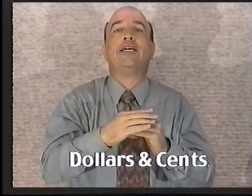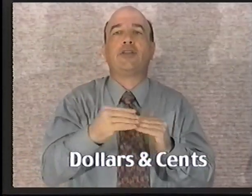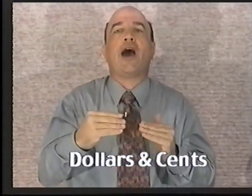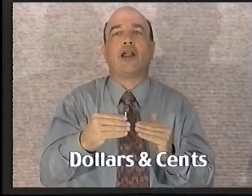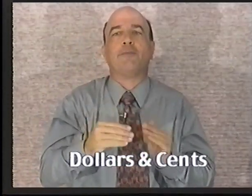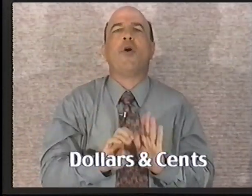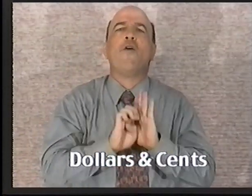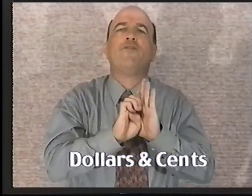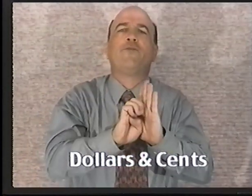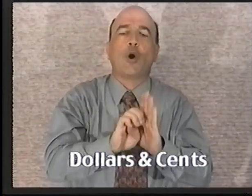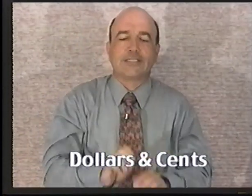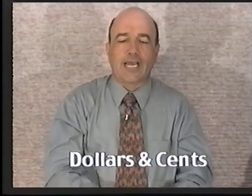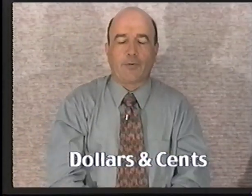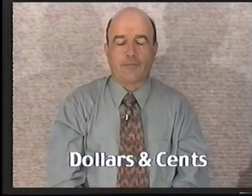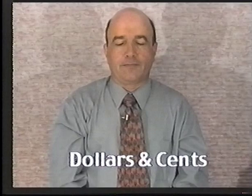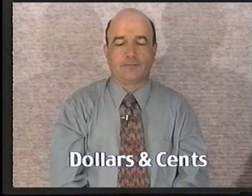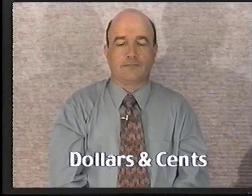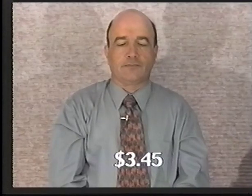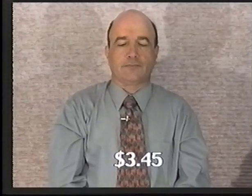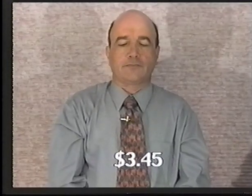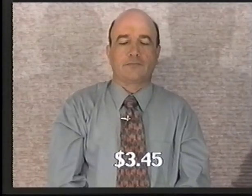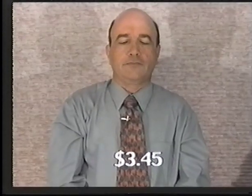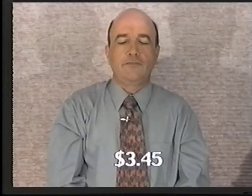dollar. For example,